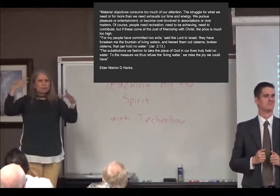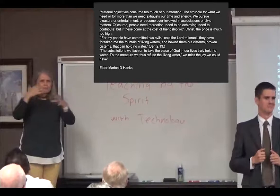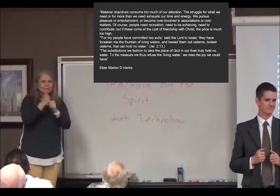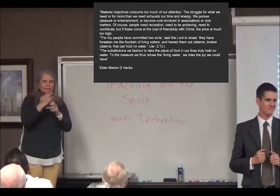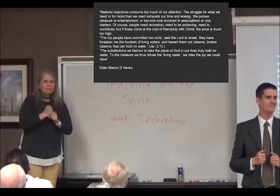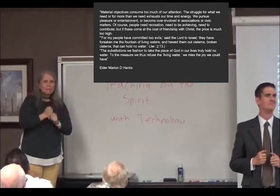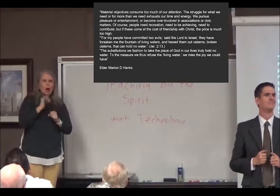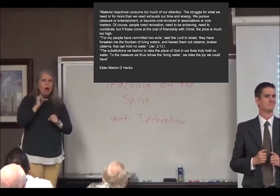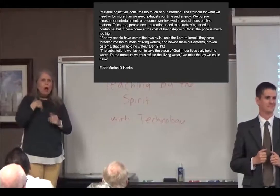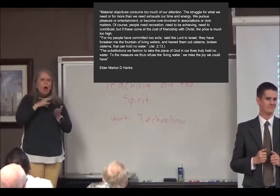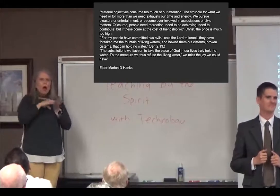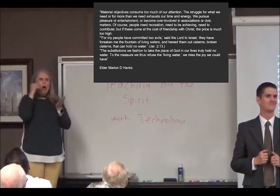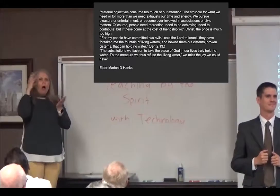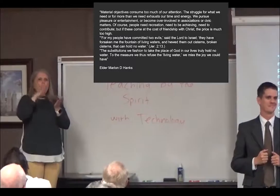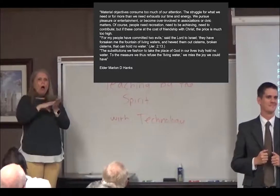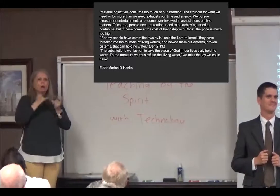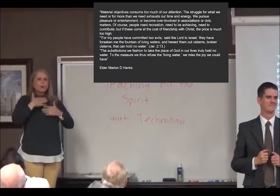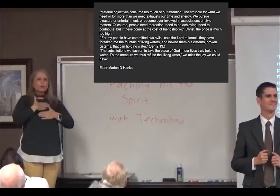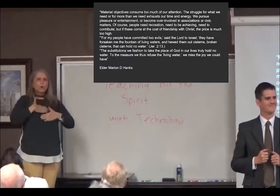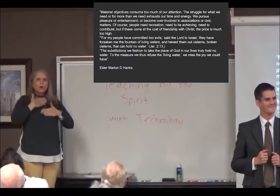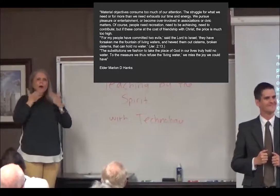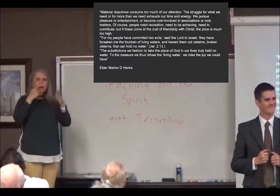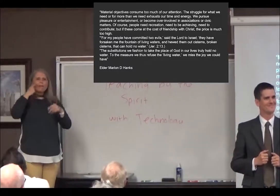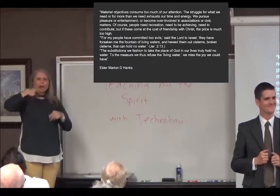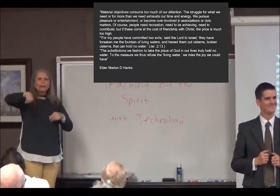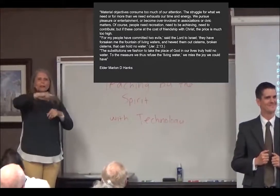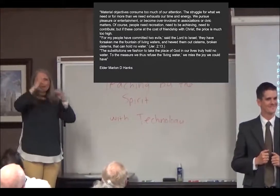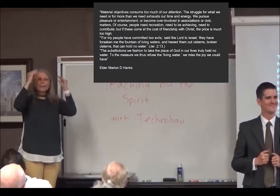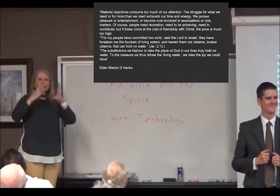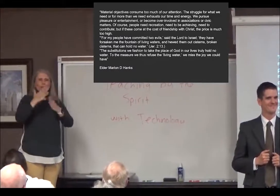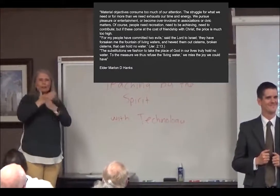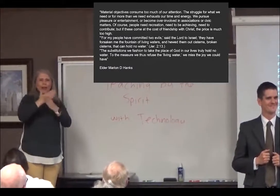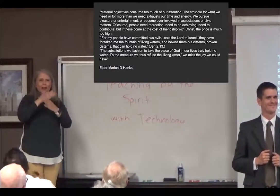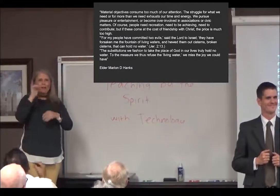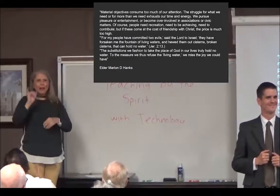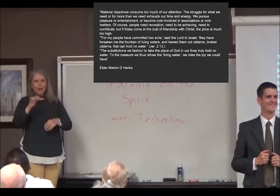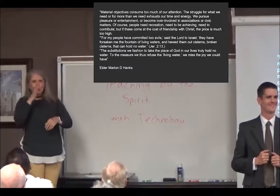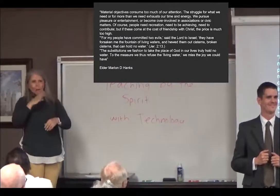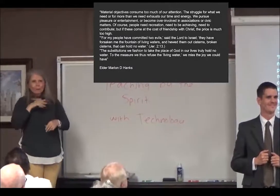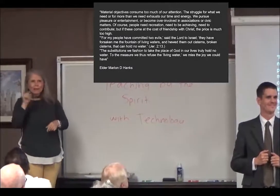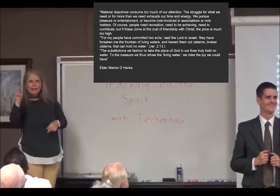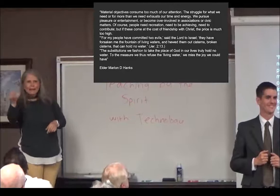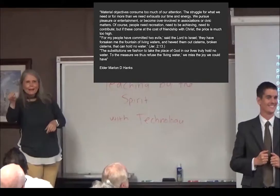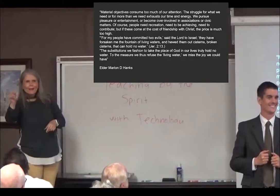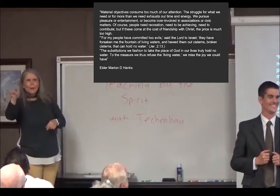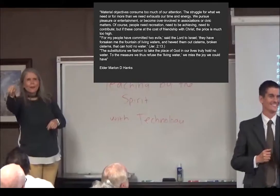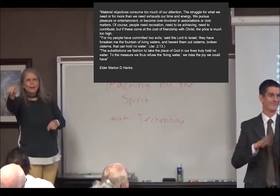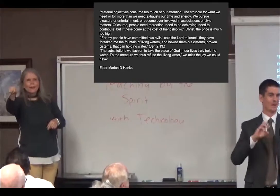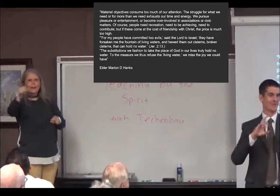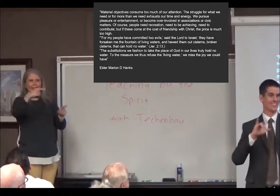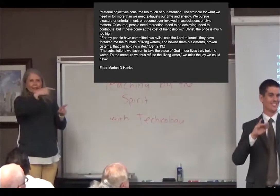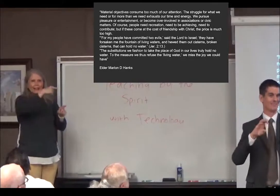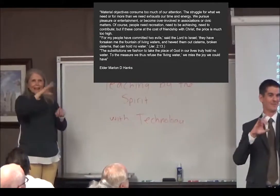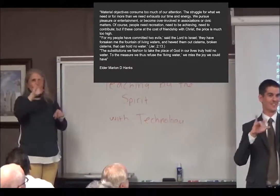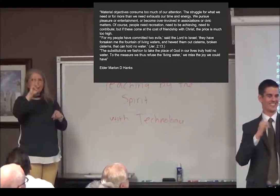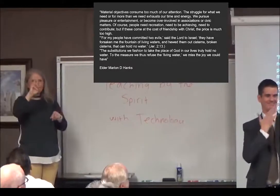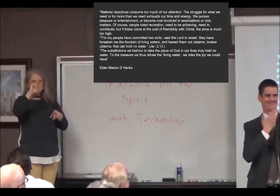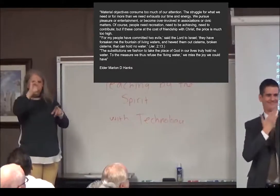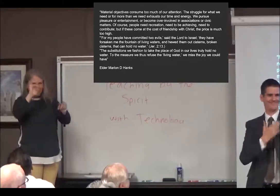she would expound and explain what those vocabulary words meant. I enjoyed that so very much, because that woman sitting right up here,